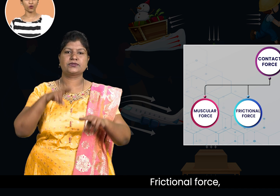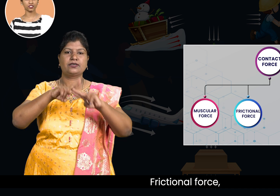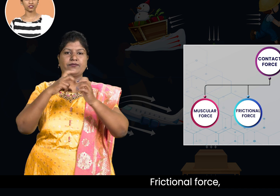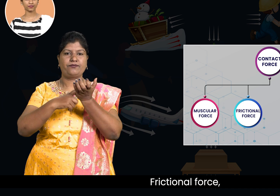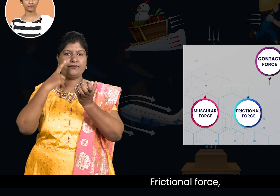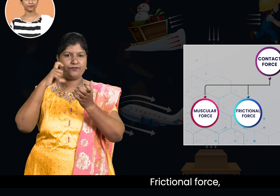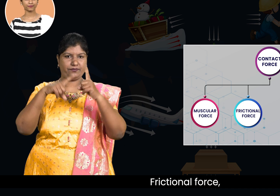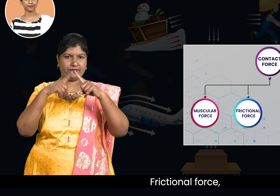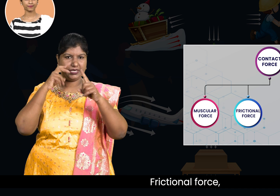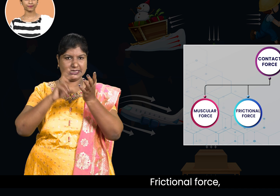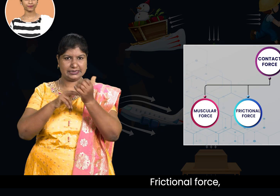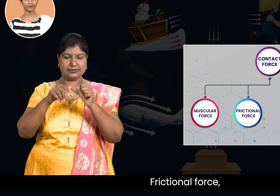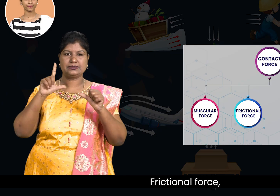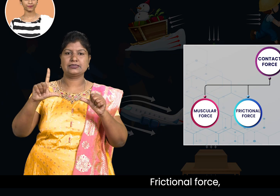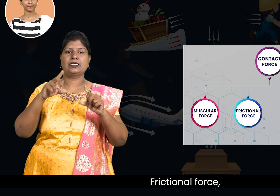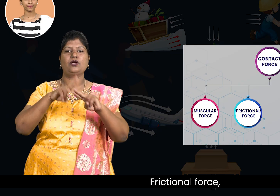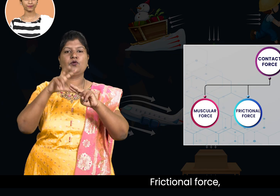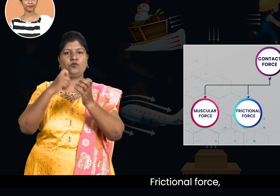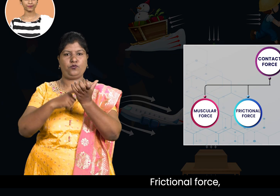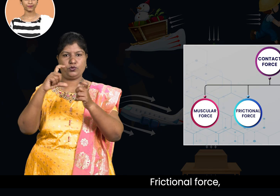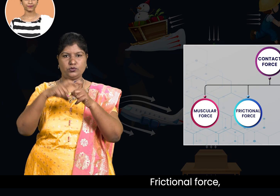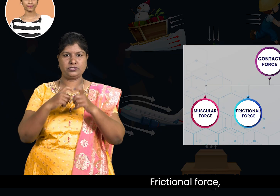frictional force,